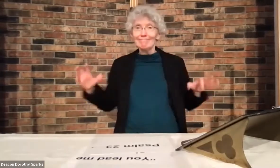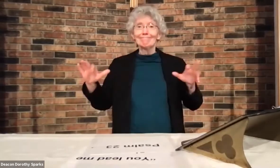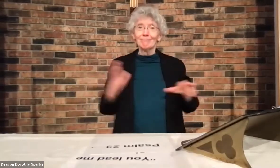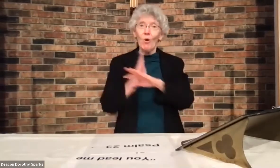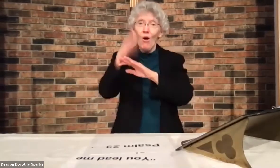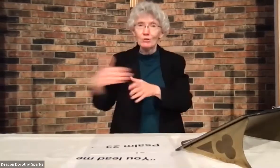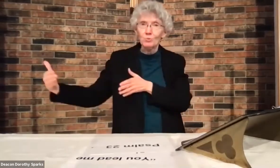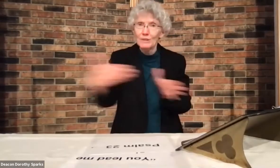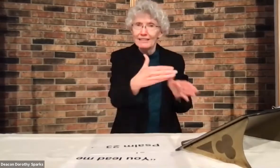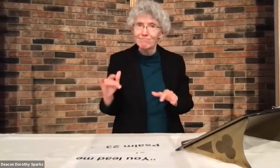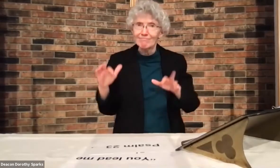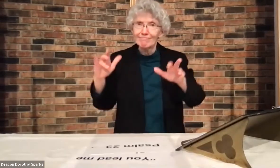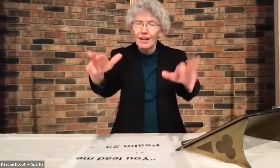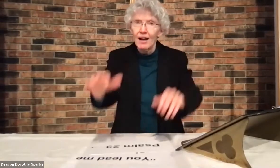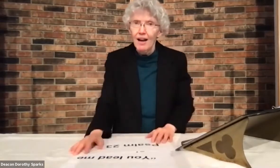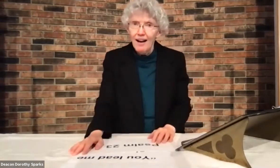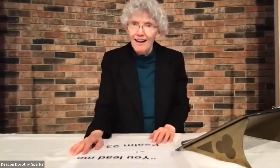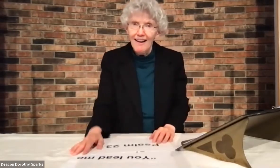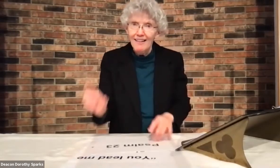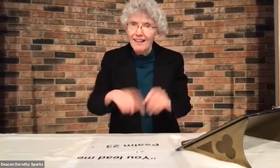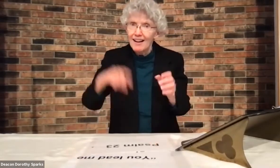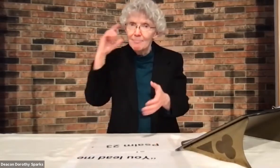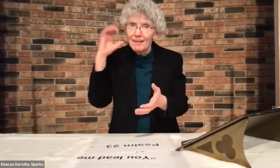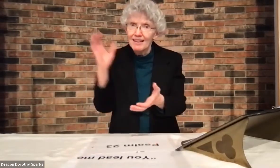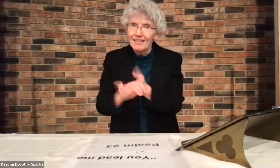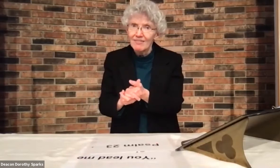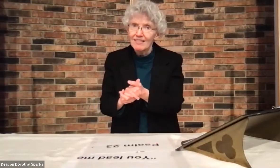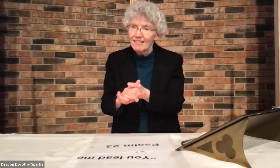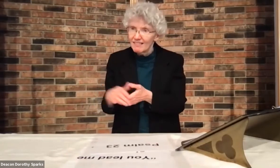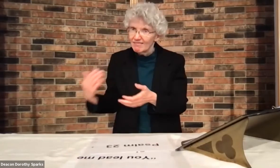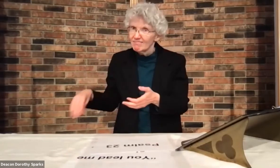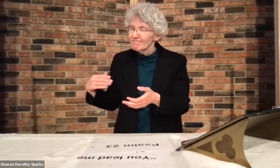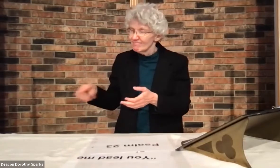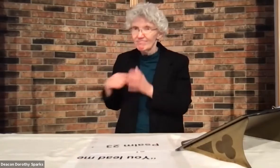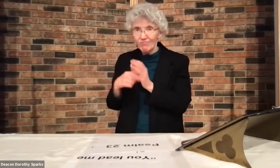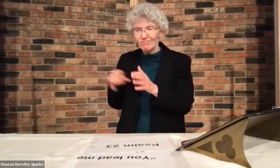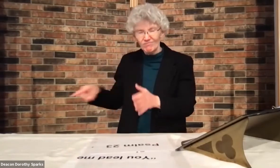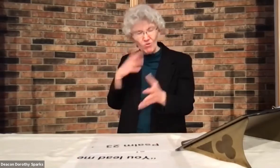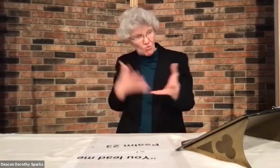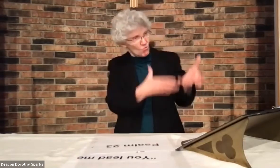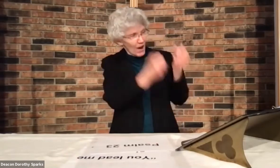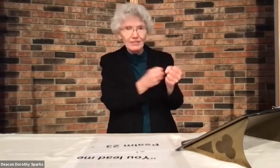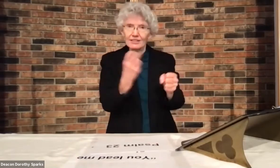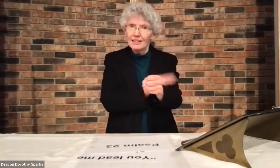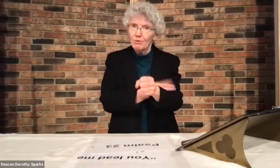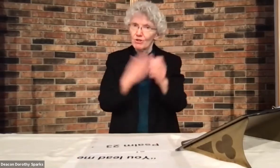And then the shepherd called for them to cross the road, and then they followed just as he commanded them